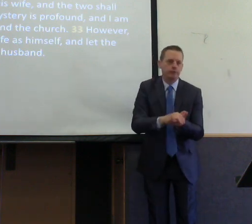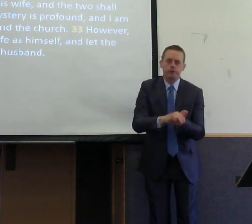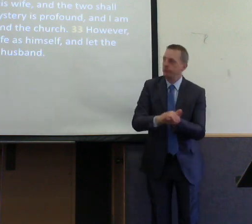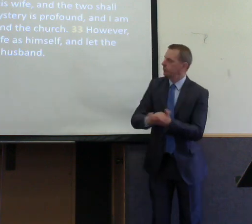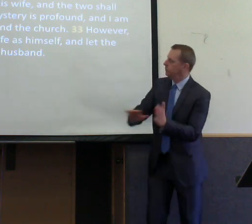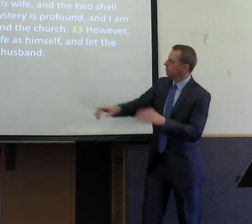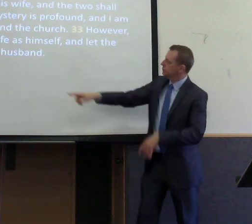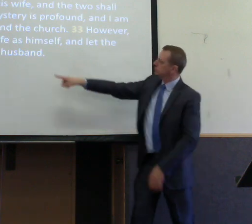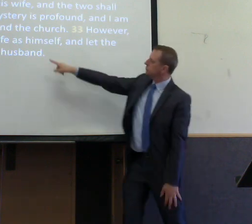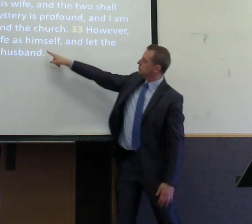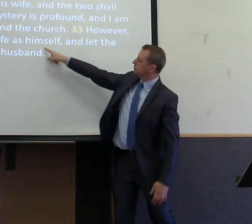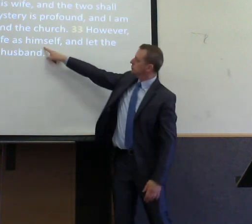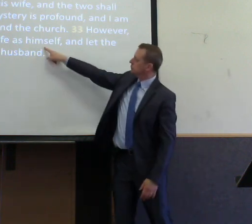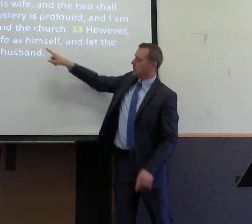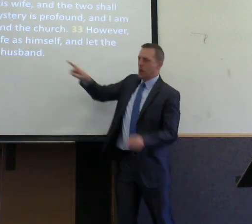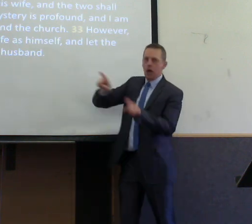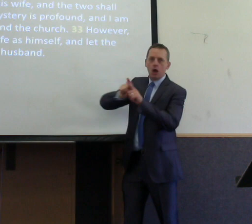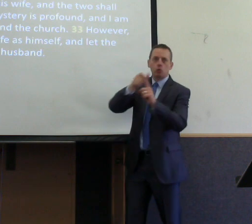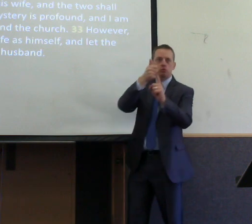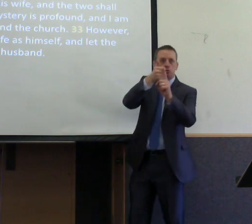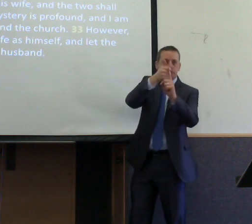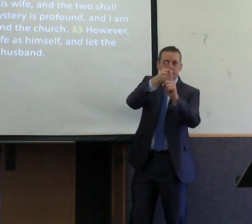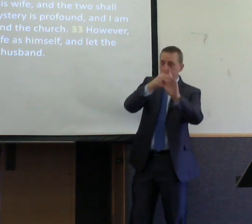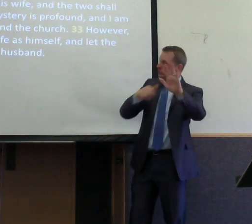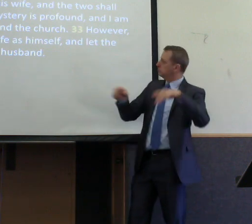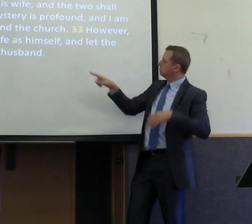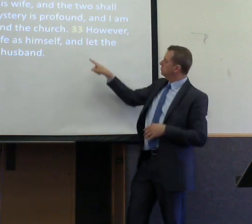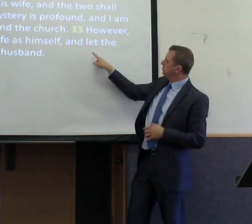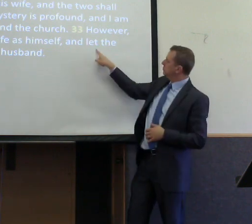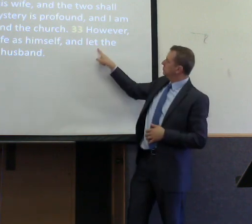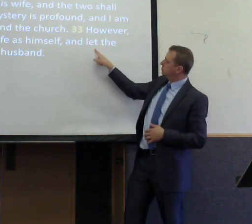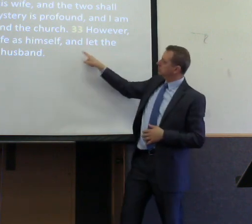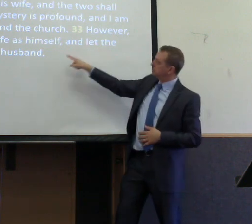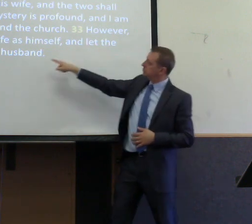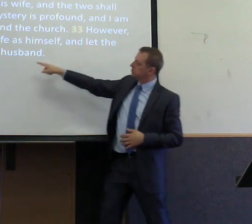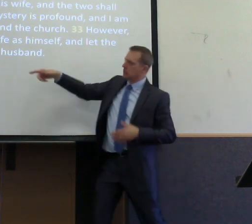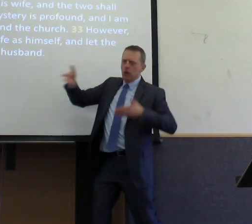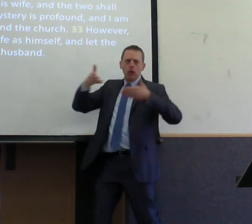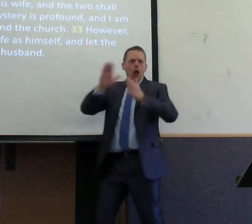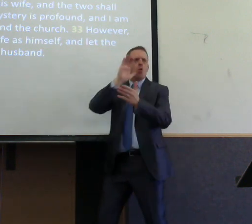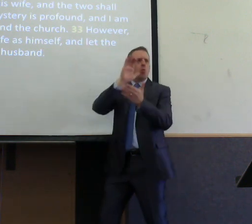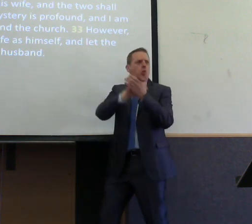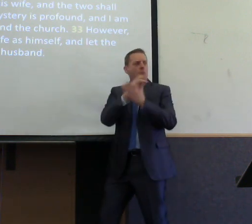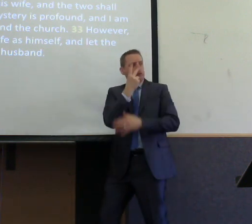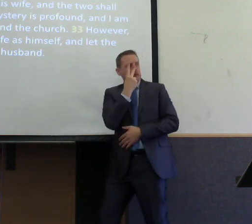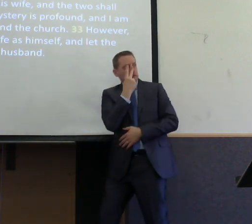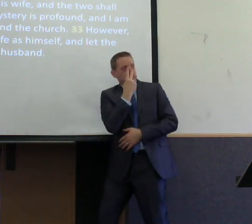and let the wife see that she respects her husband.